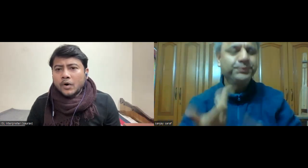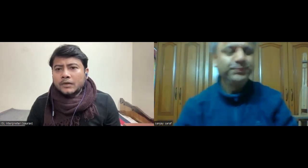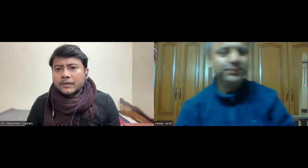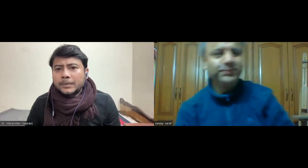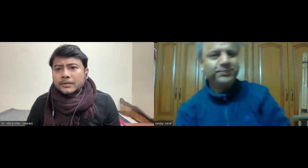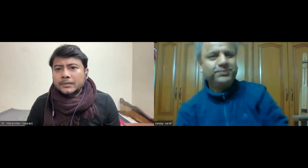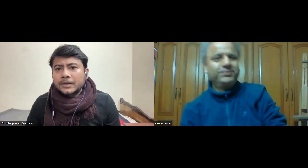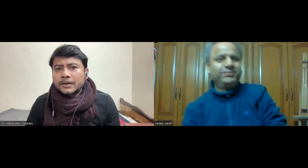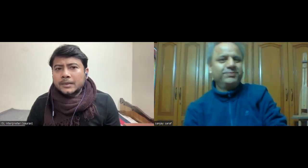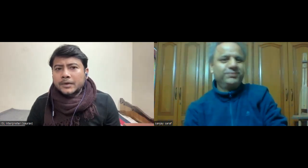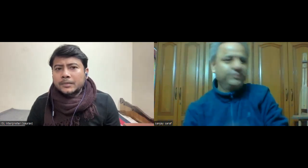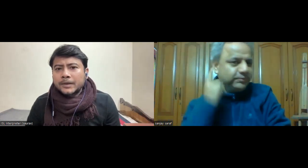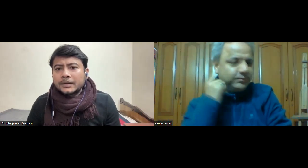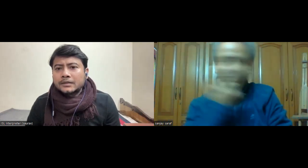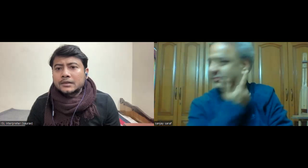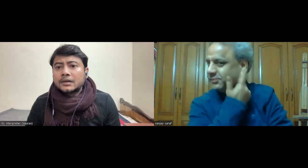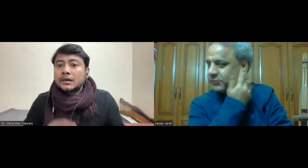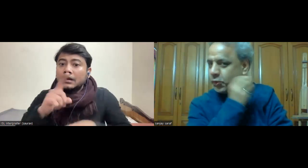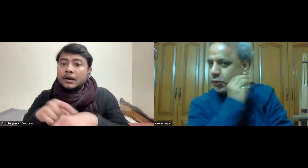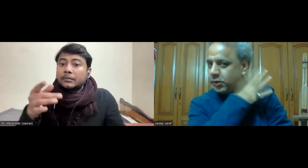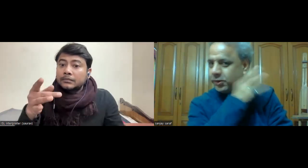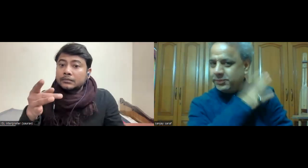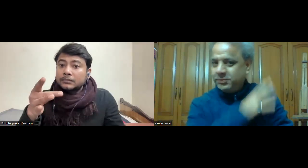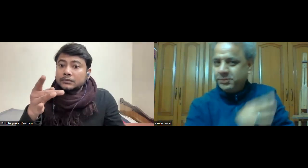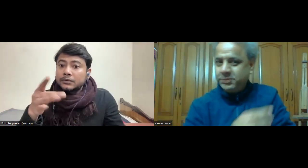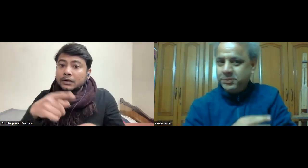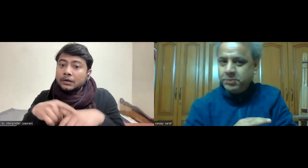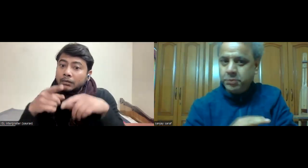warm, hot vapor or something like that coming out of my ears.